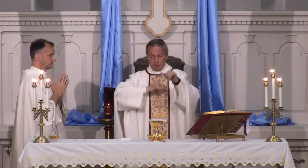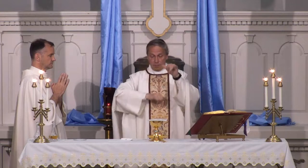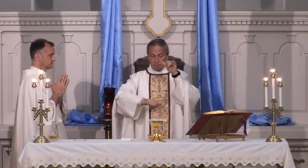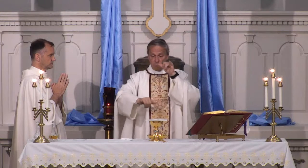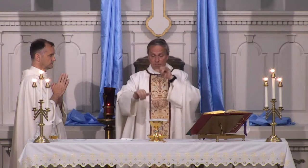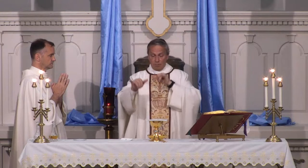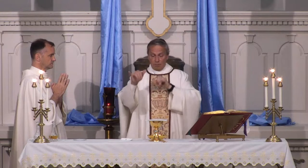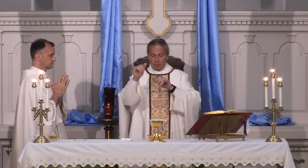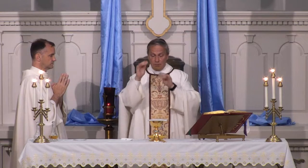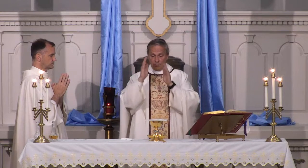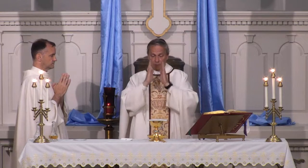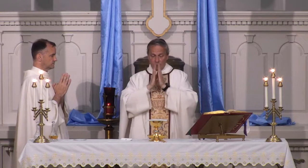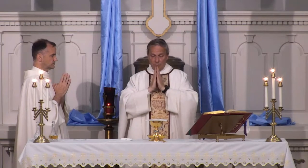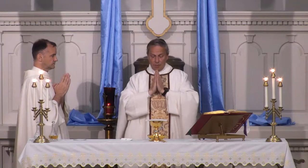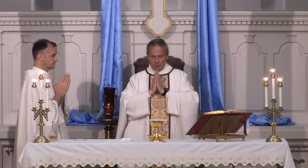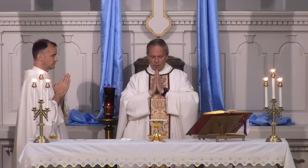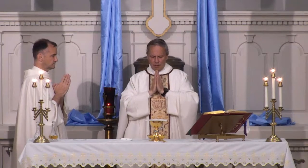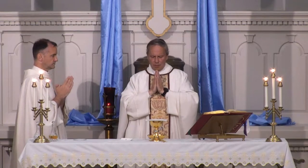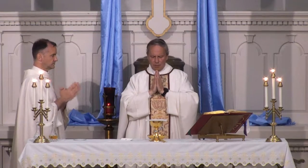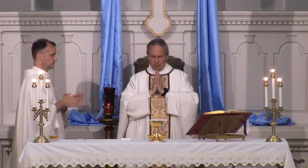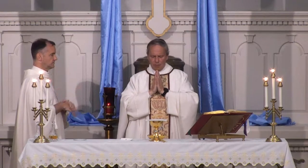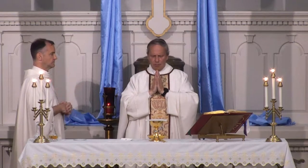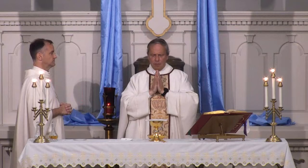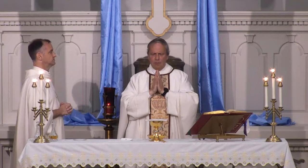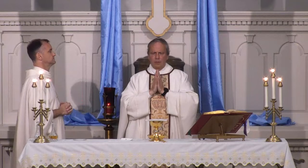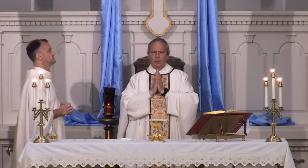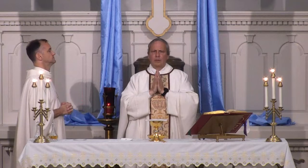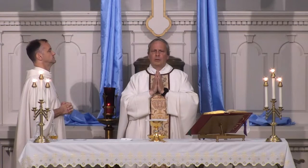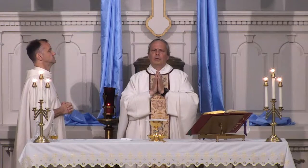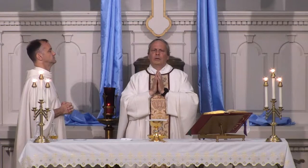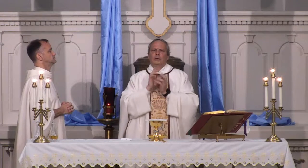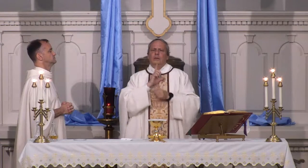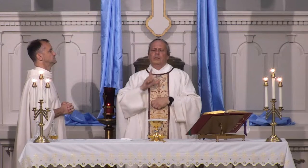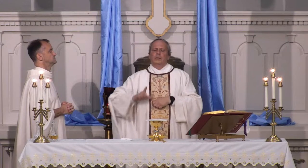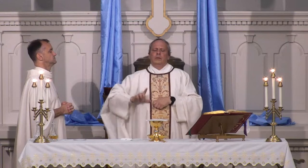reign forever and ever. Amen."